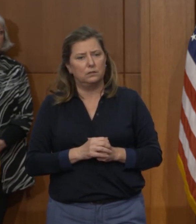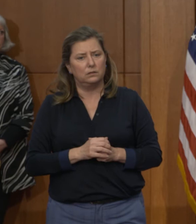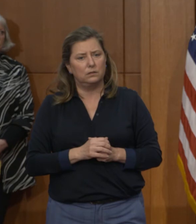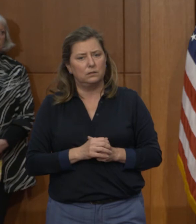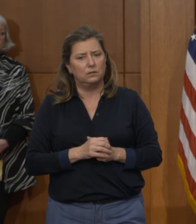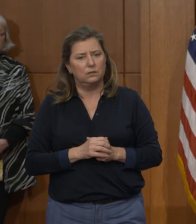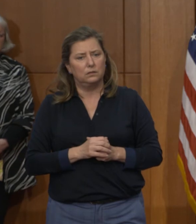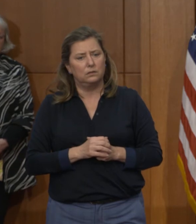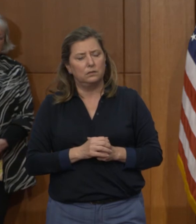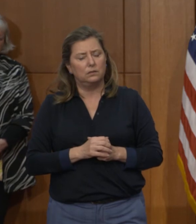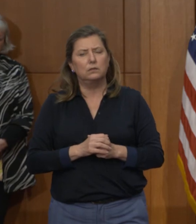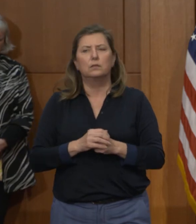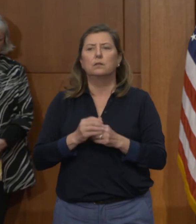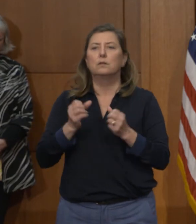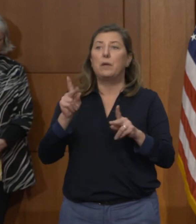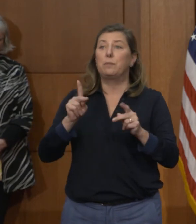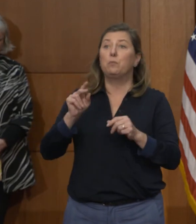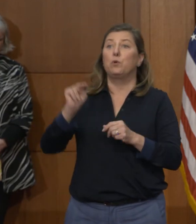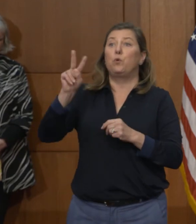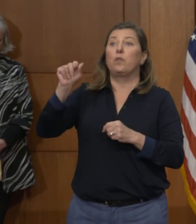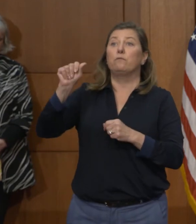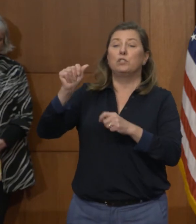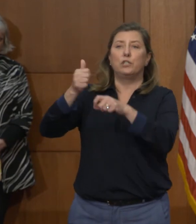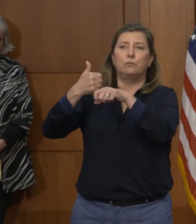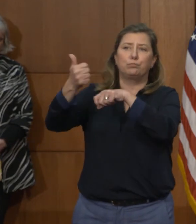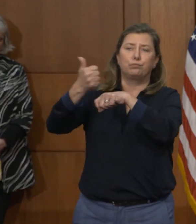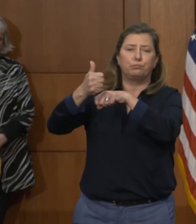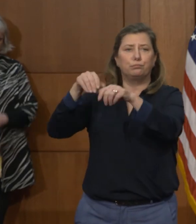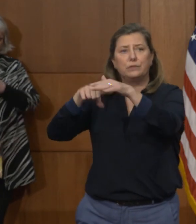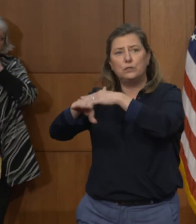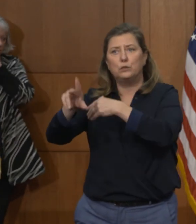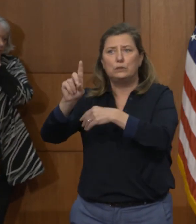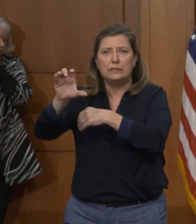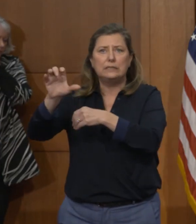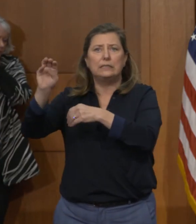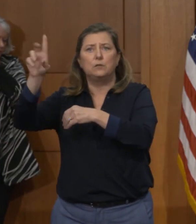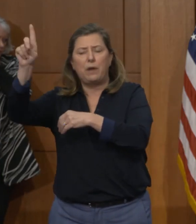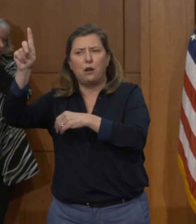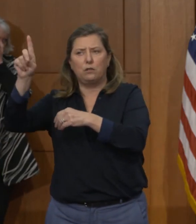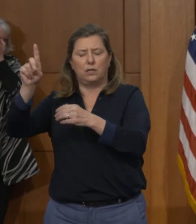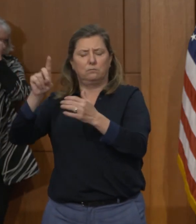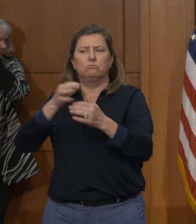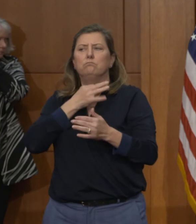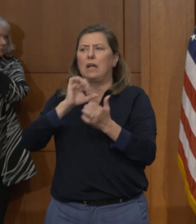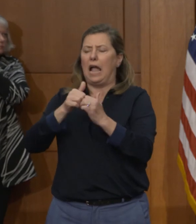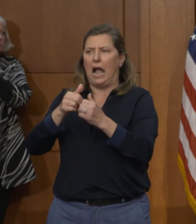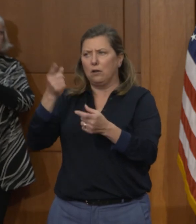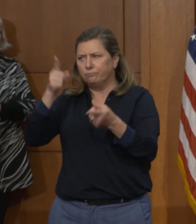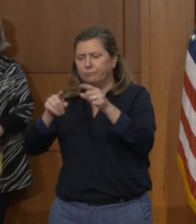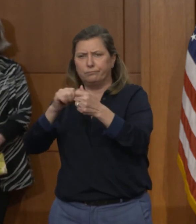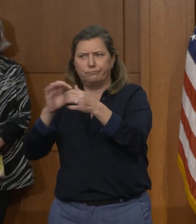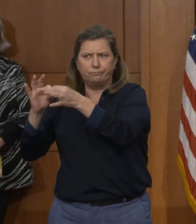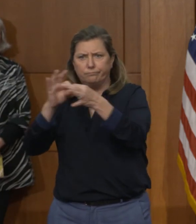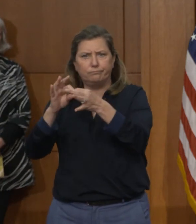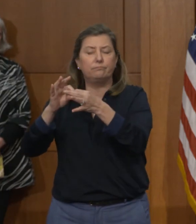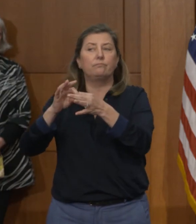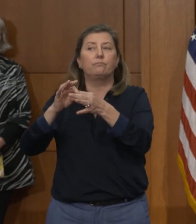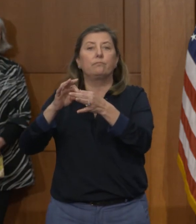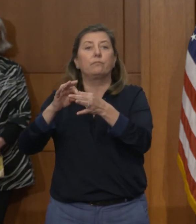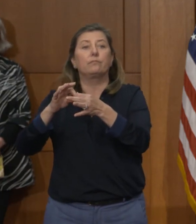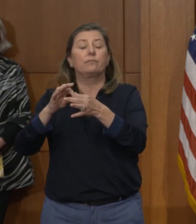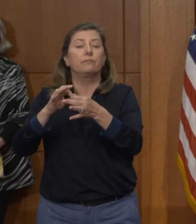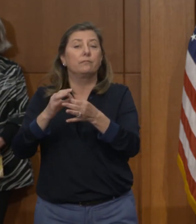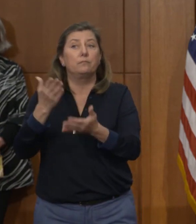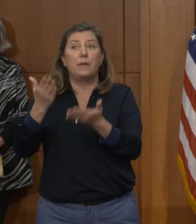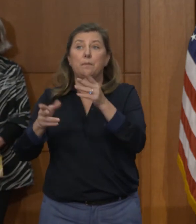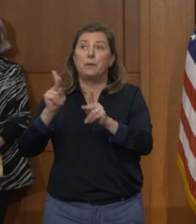to ease restrictions in the Northern Virginia region be impacted by what's happening in Maryland and D.C.? Could a lot of case activity, say, in Maryland